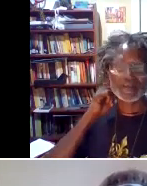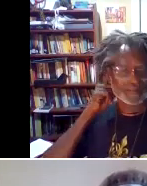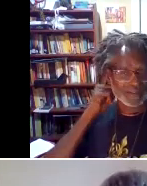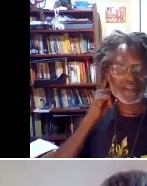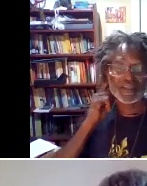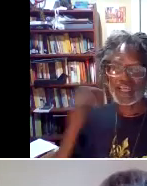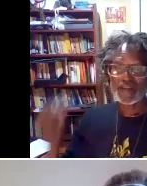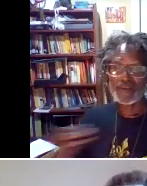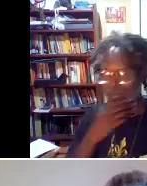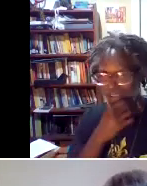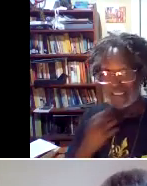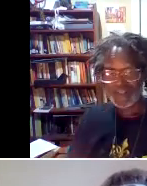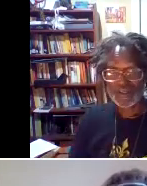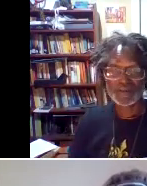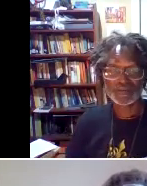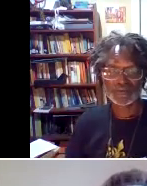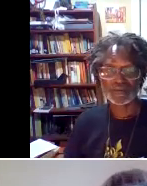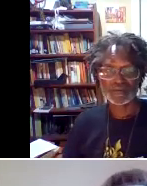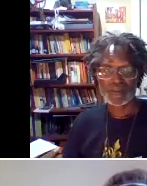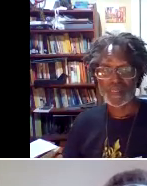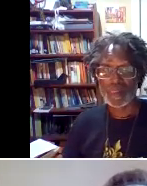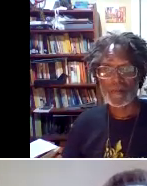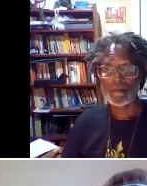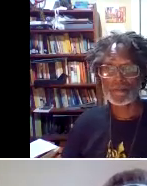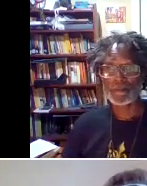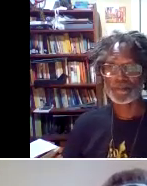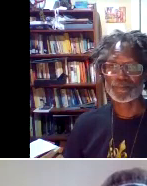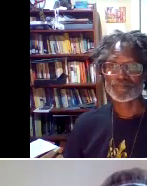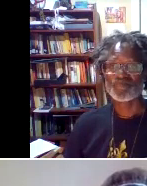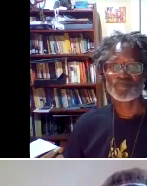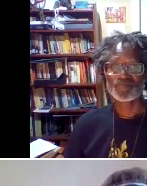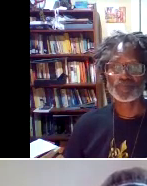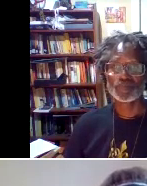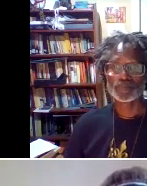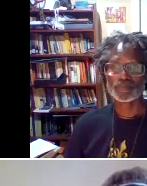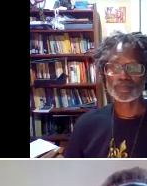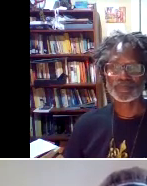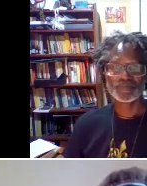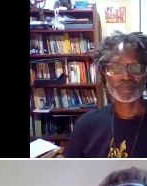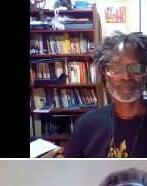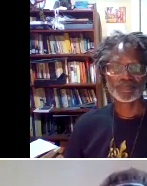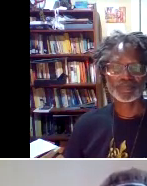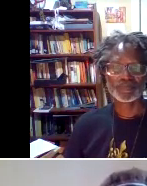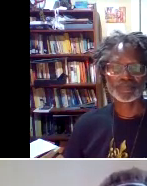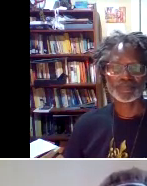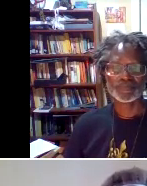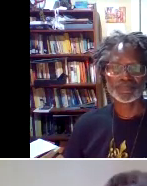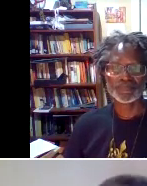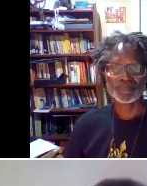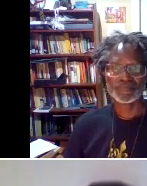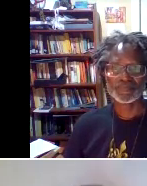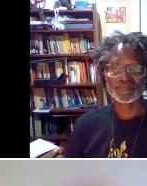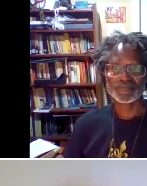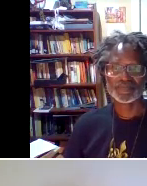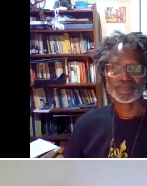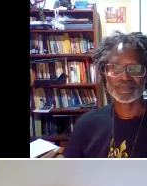Right. Let each other know. What part of Puerto Rico? Rincon. It's on the west side. You